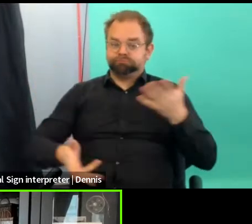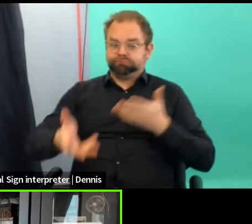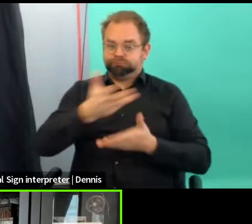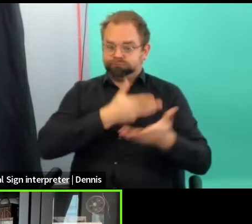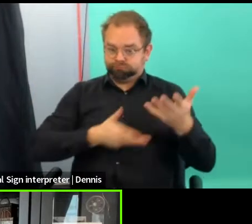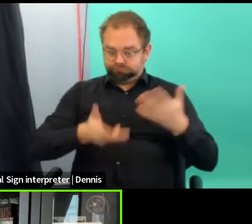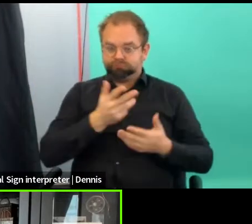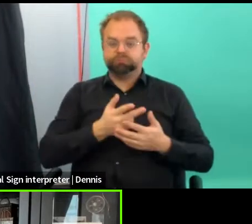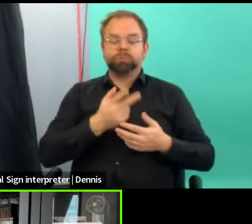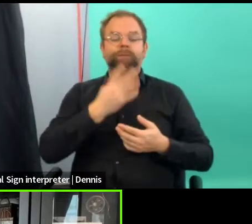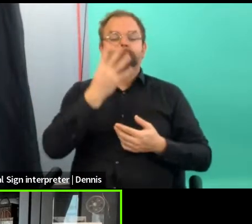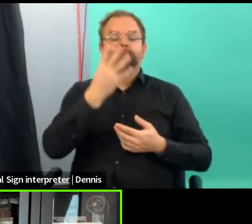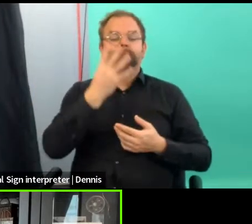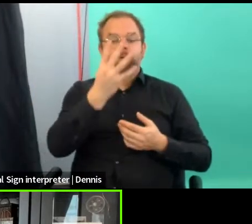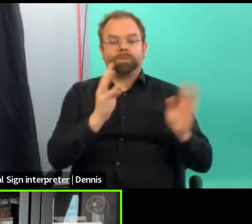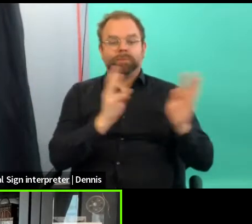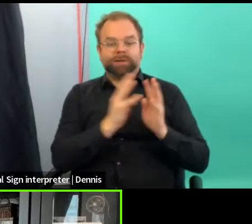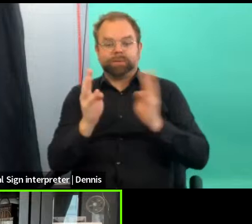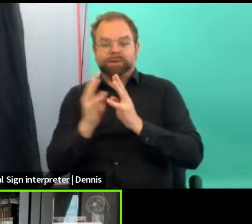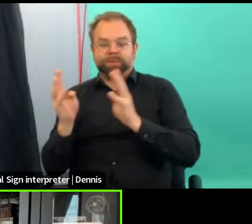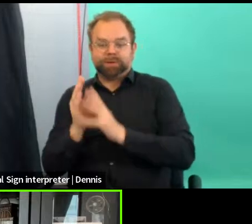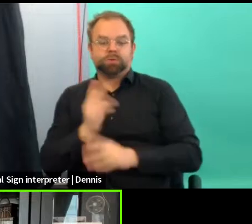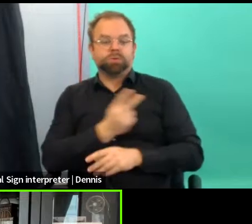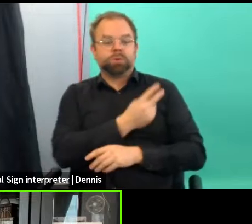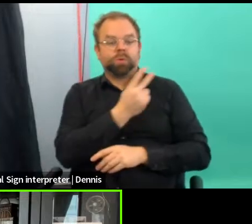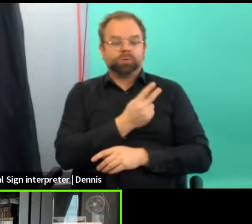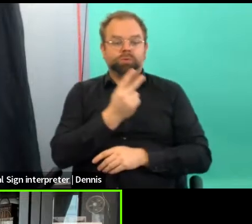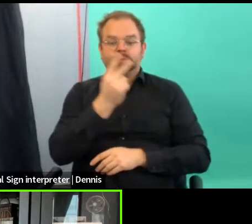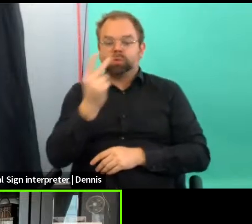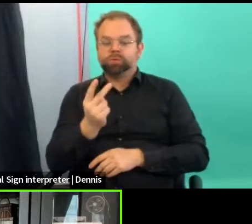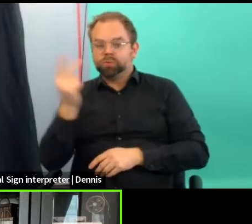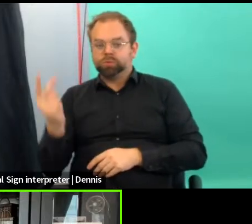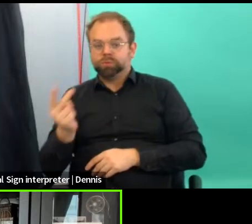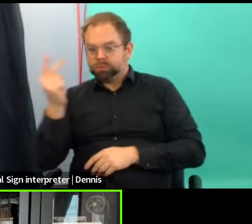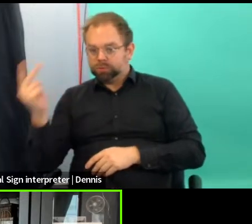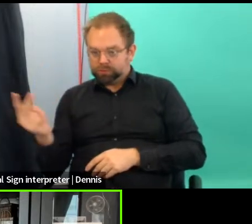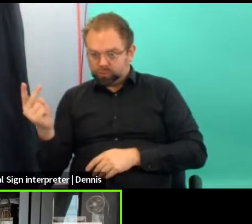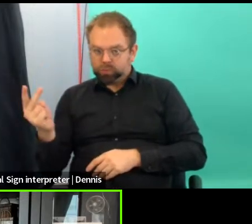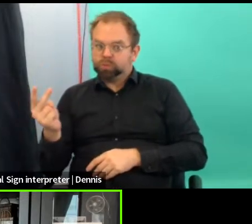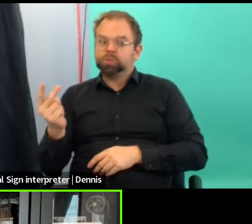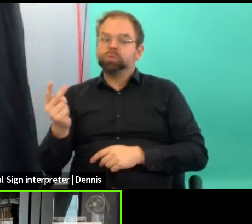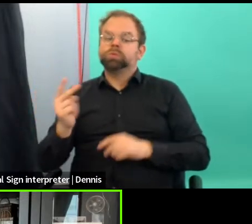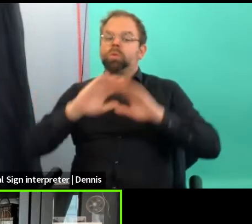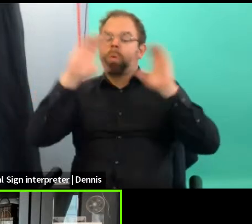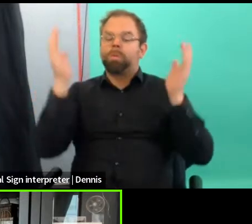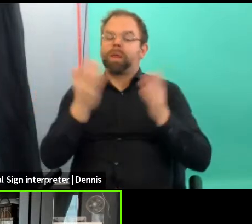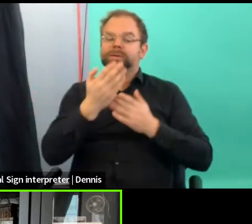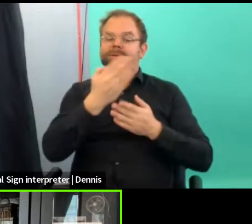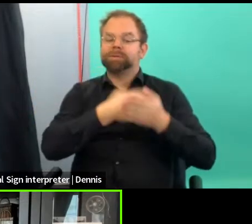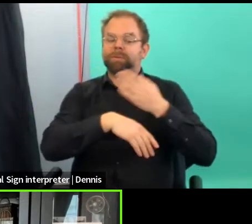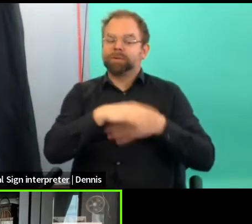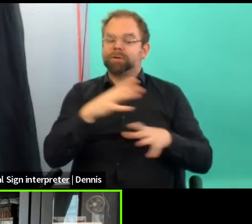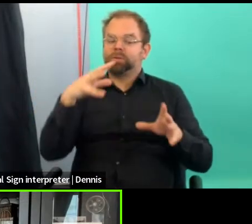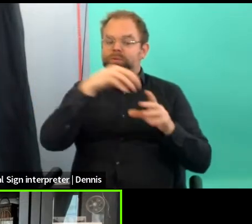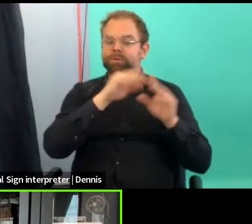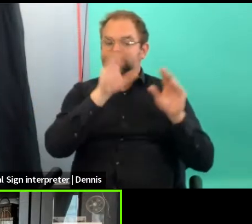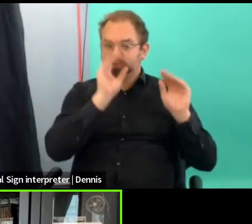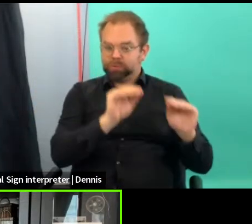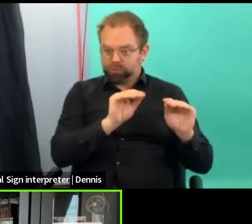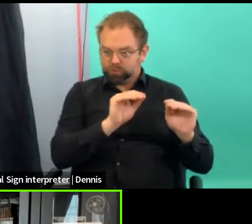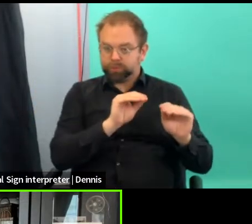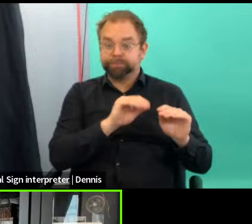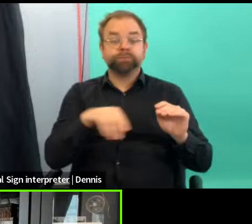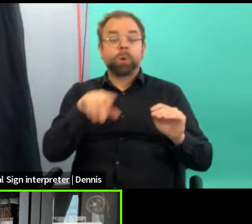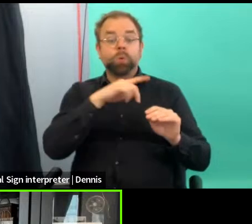out to me and take a look at the links, or follow me on social media. And you'll see we had the first meeting. We had Tim